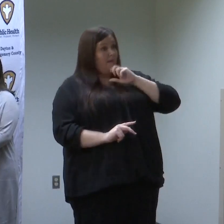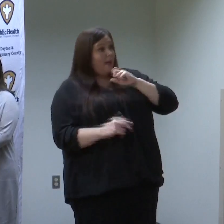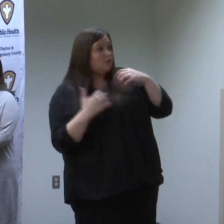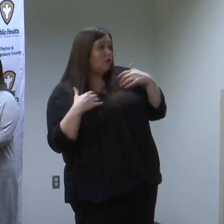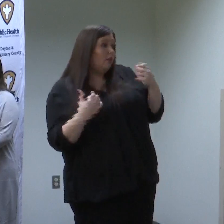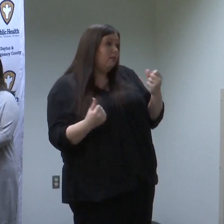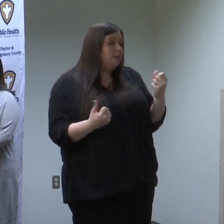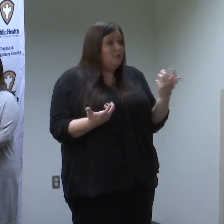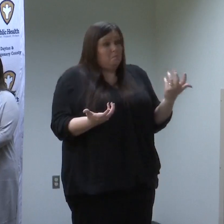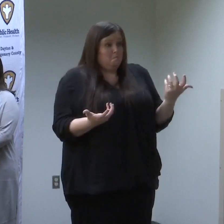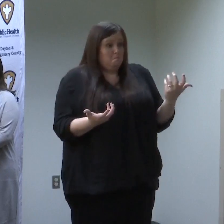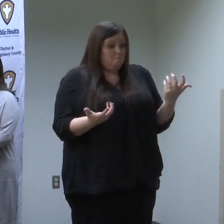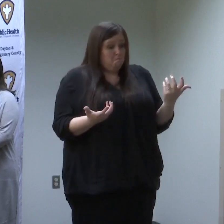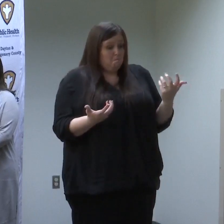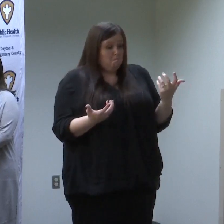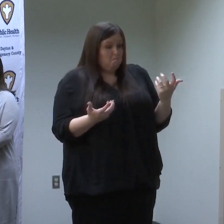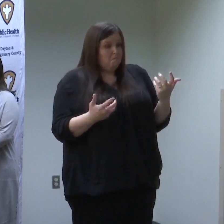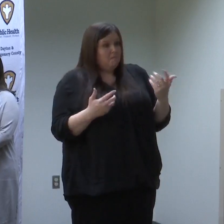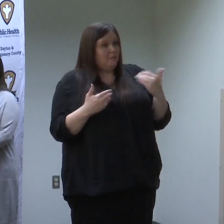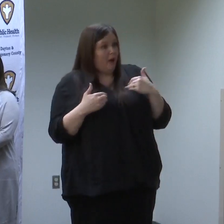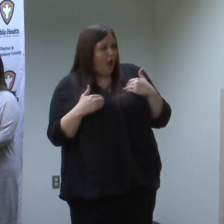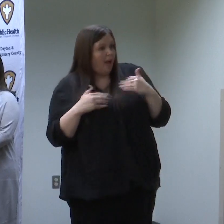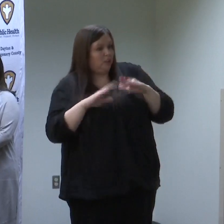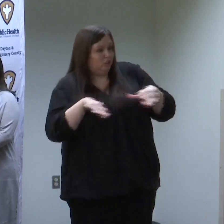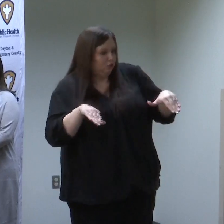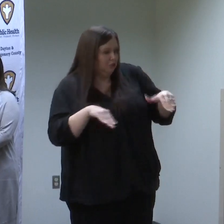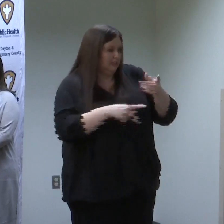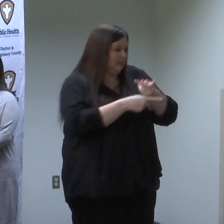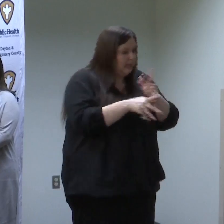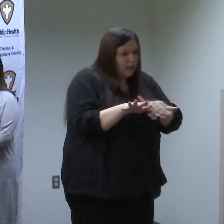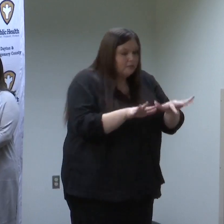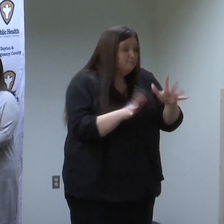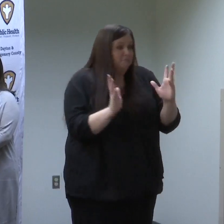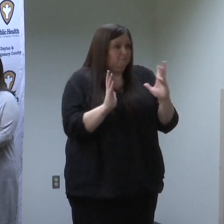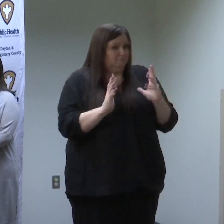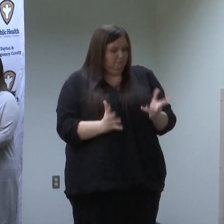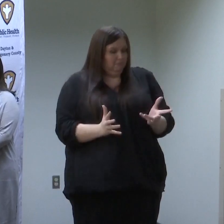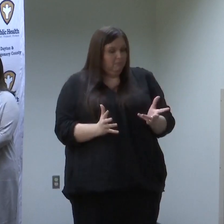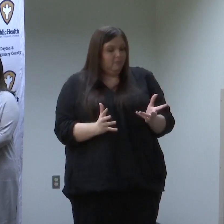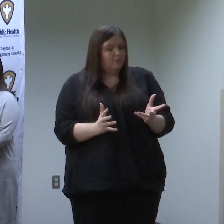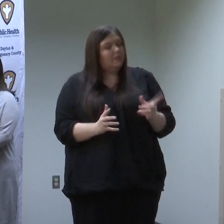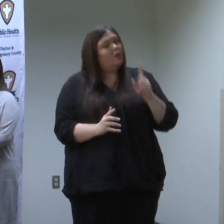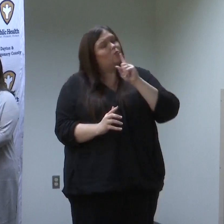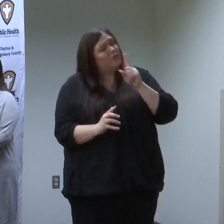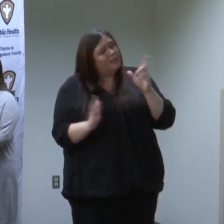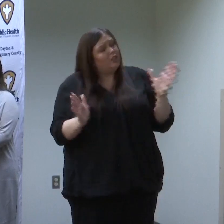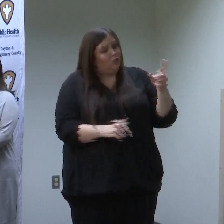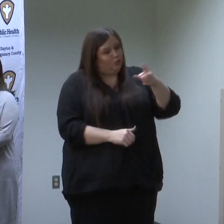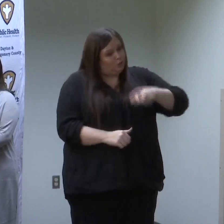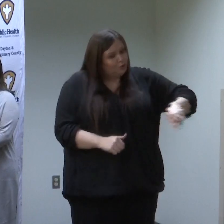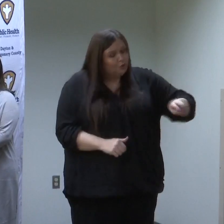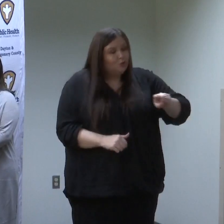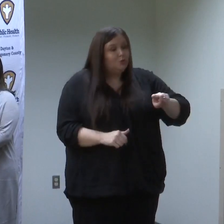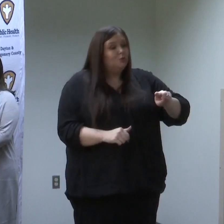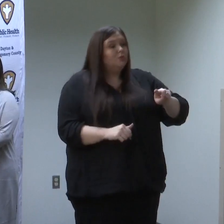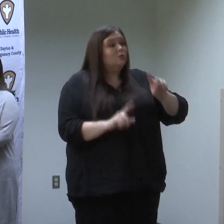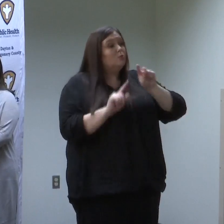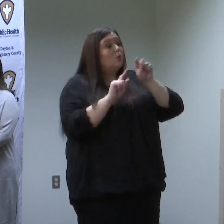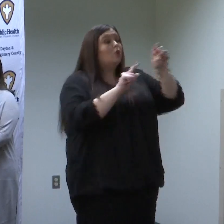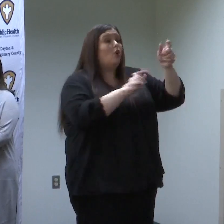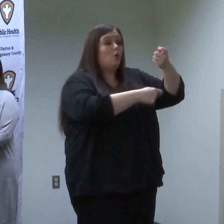and completely have their children figured out, which I know is probably not the case, but still want to really encourage them if they can to go give